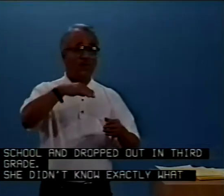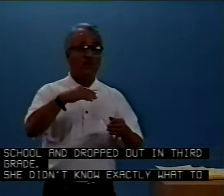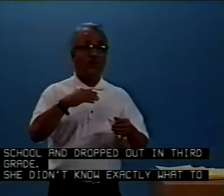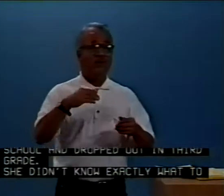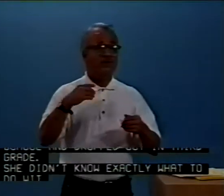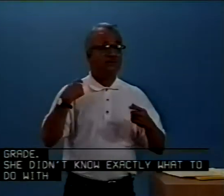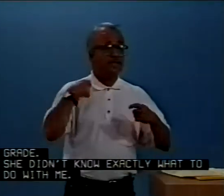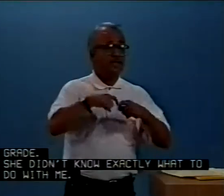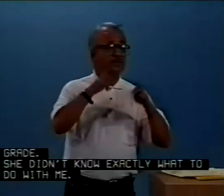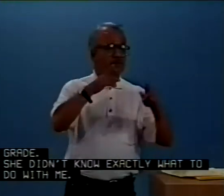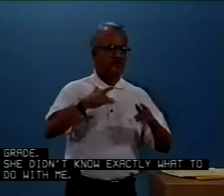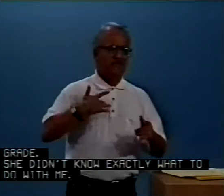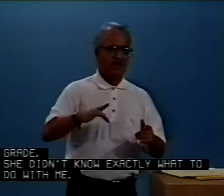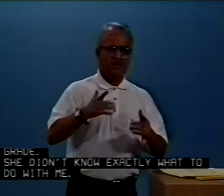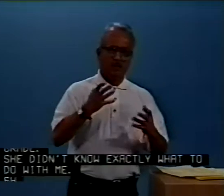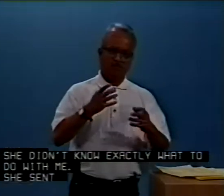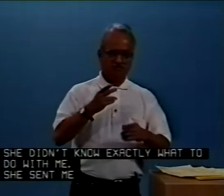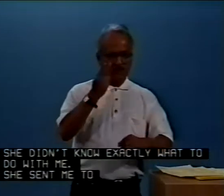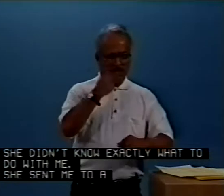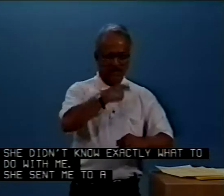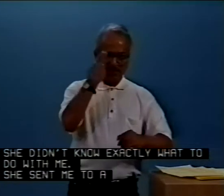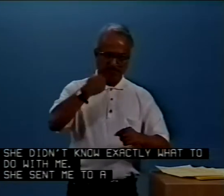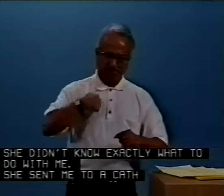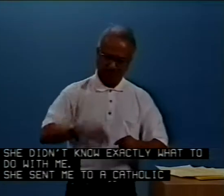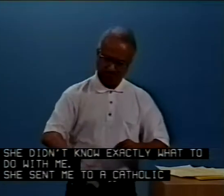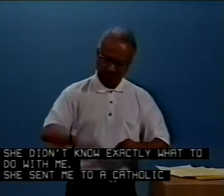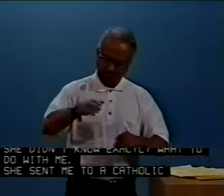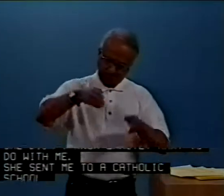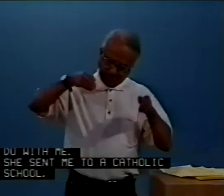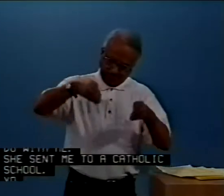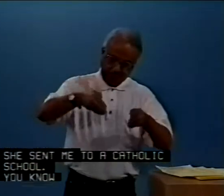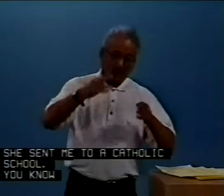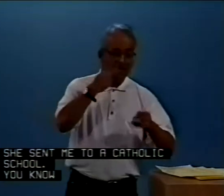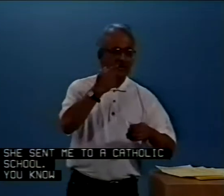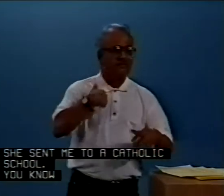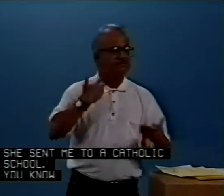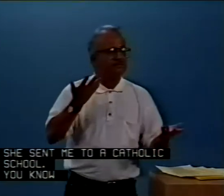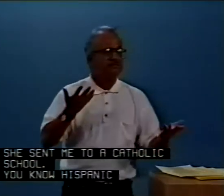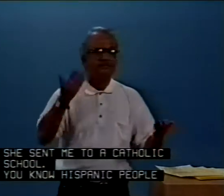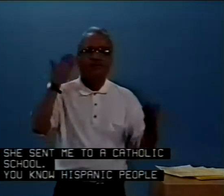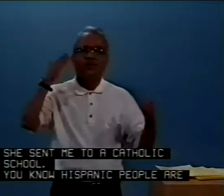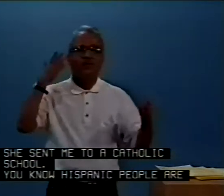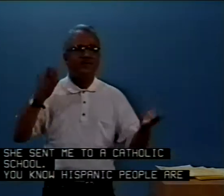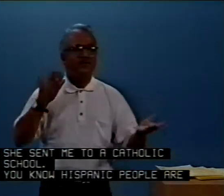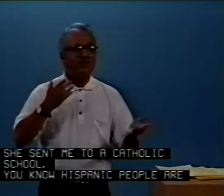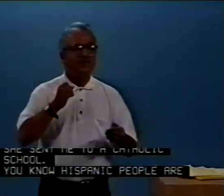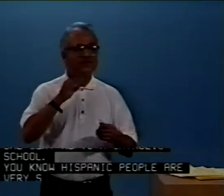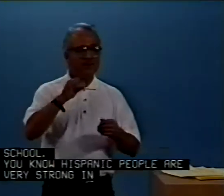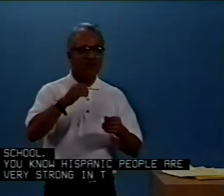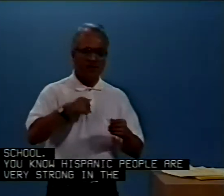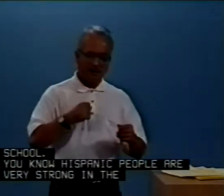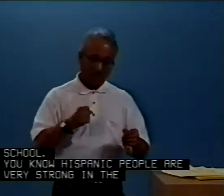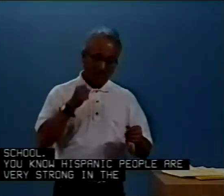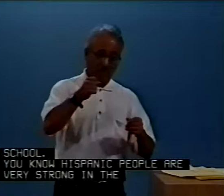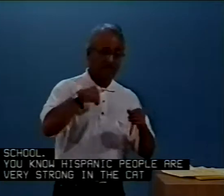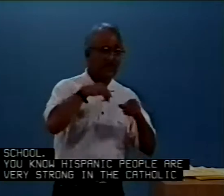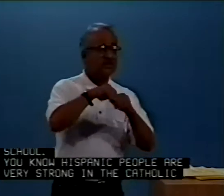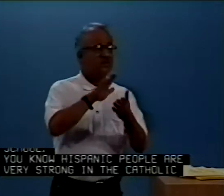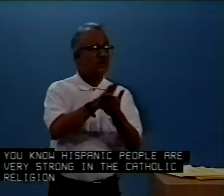a Catholic school. You know, Hispanic people are very strong in the Catholic religion and wanted me to learn that.